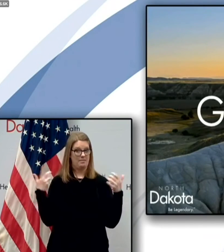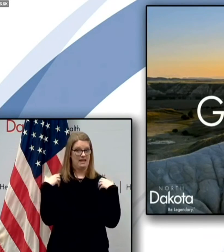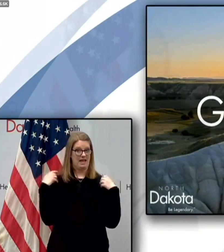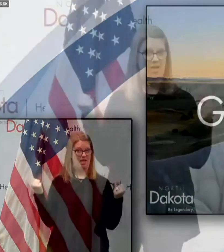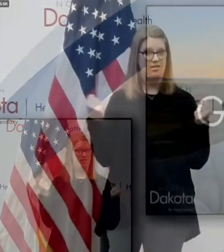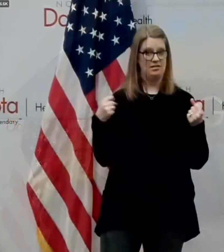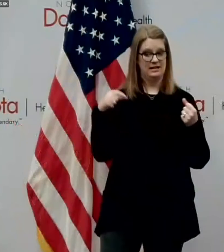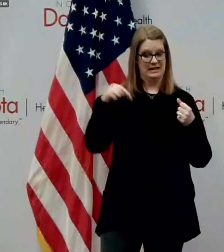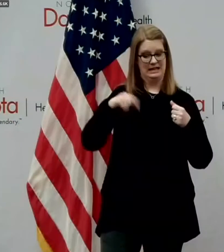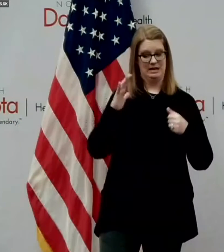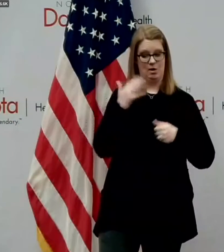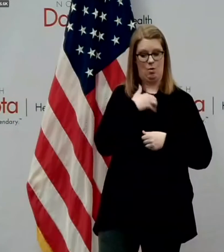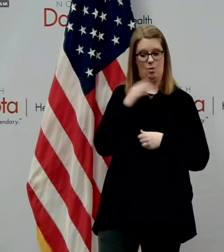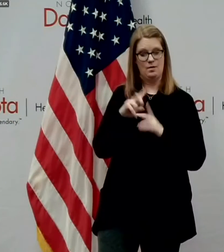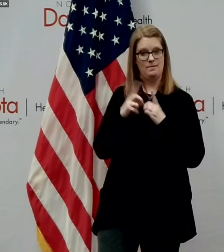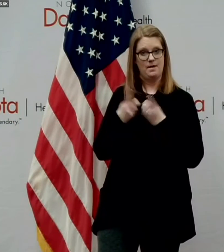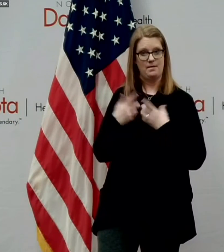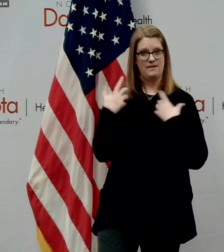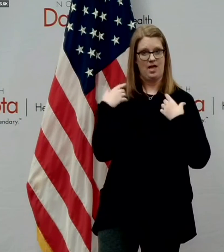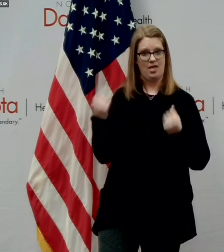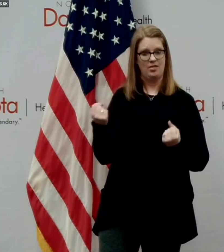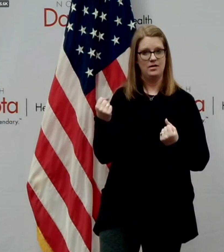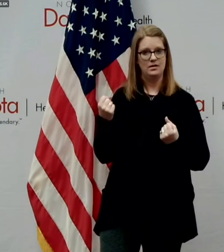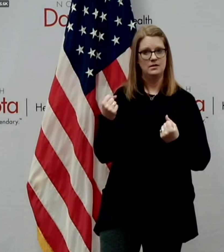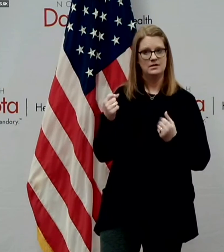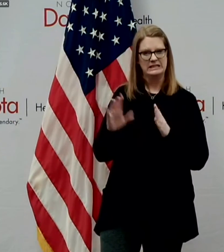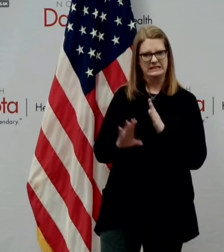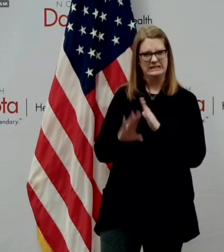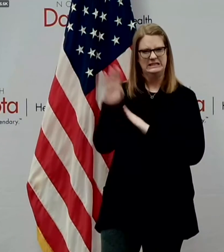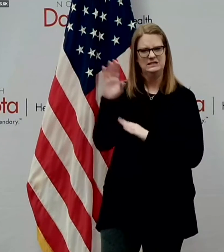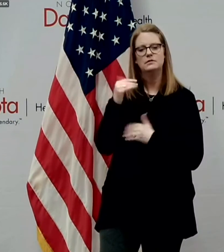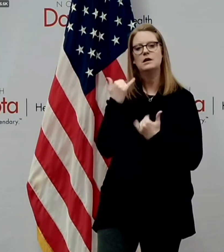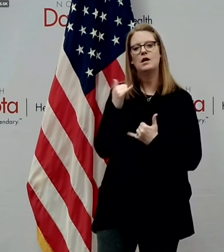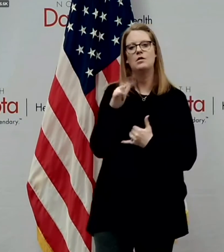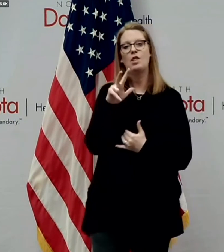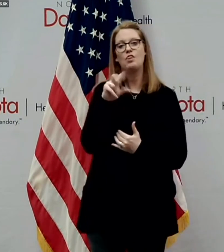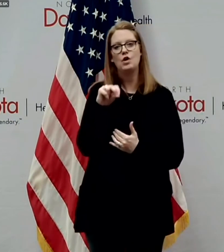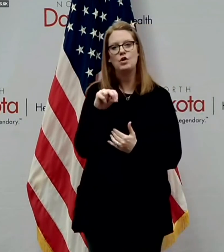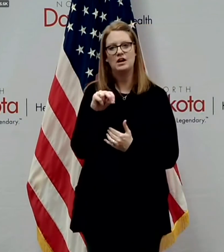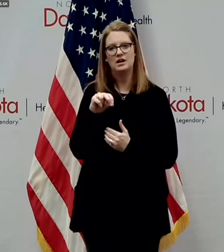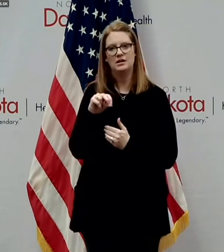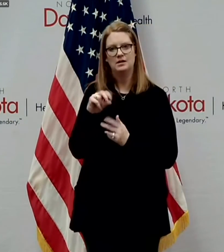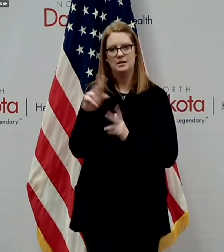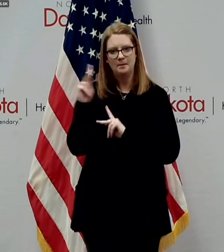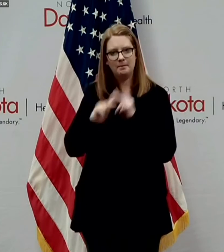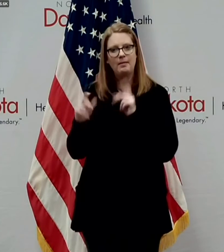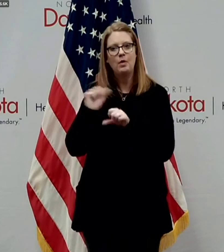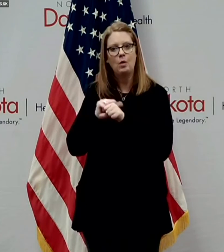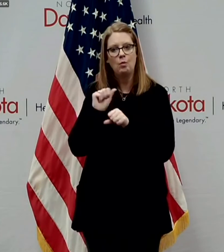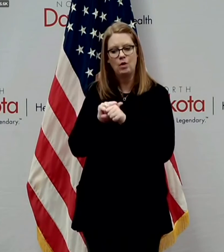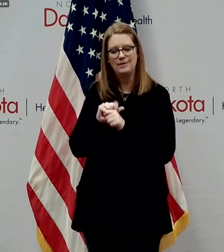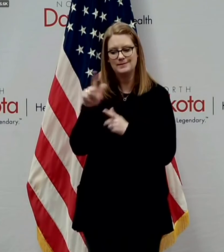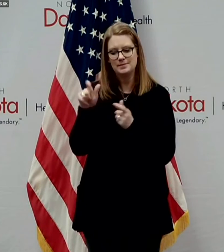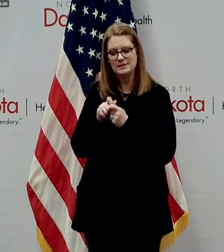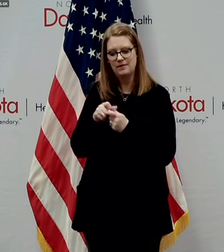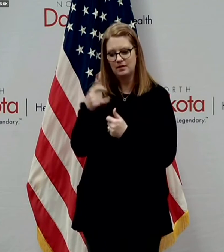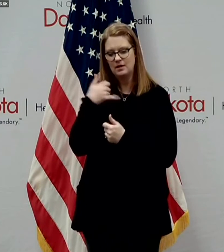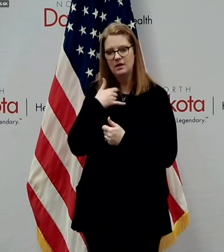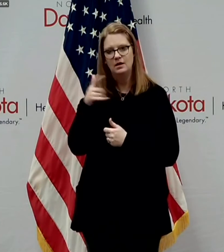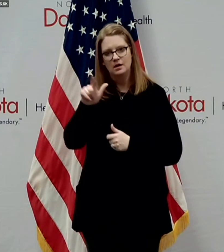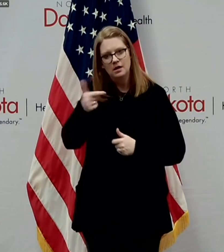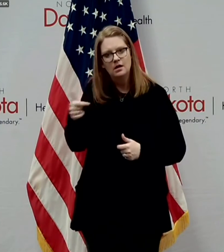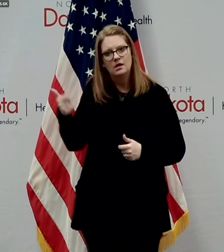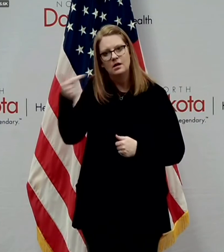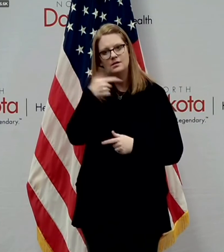within our own Department of Health. We've ramped that up. There's now 30 dedicated hotline workers who are over there rotating around